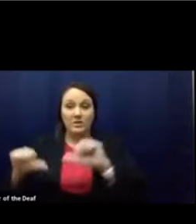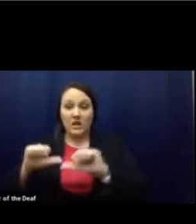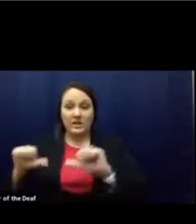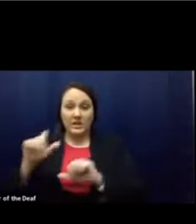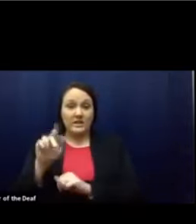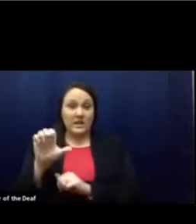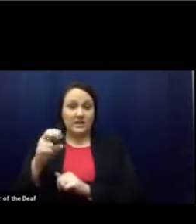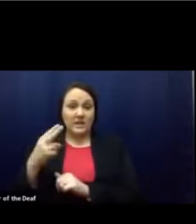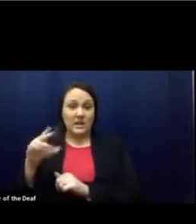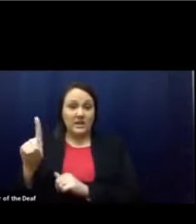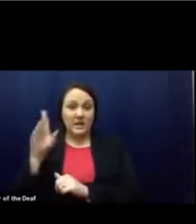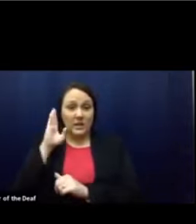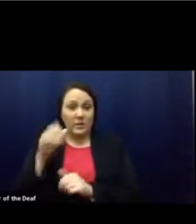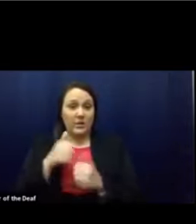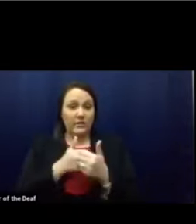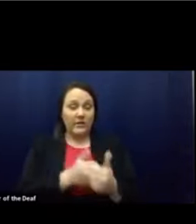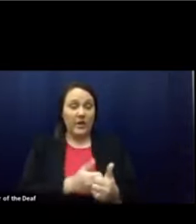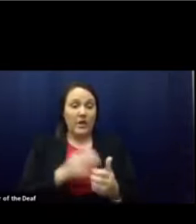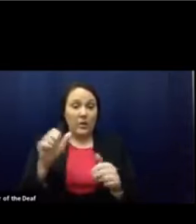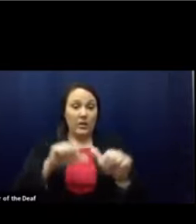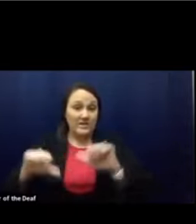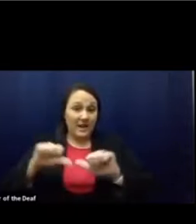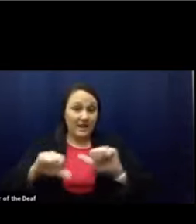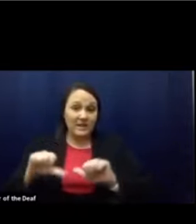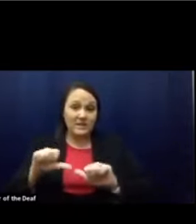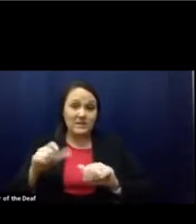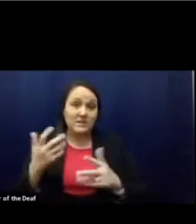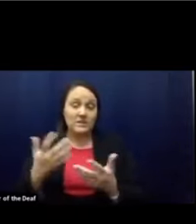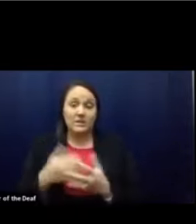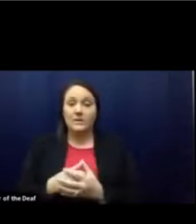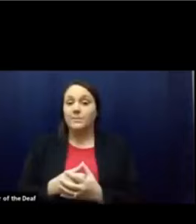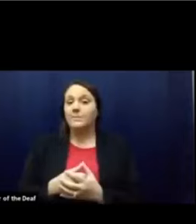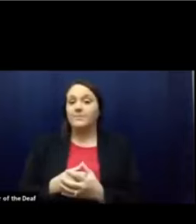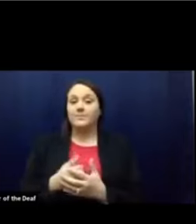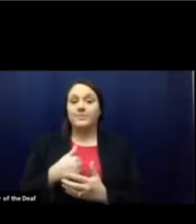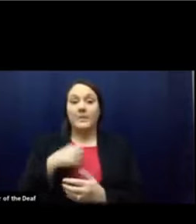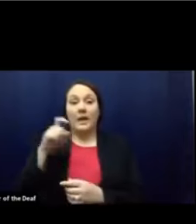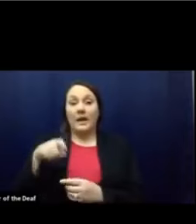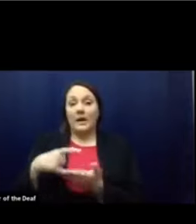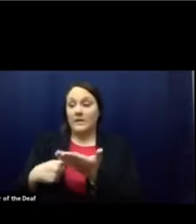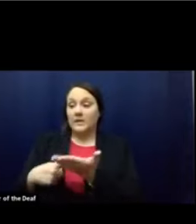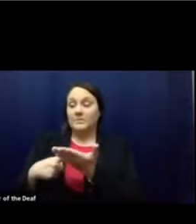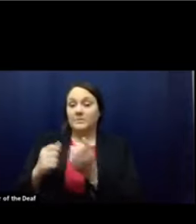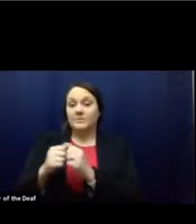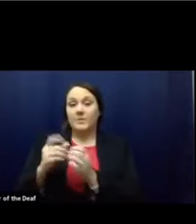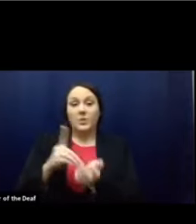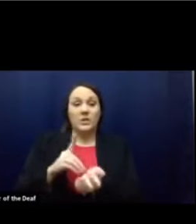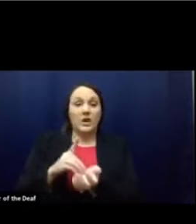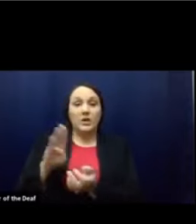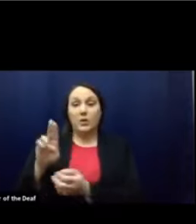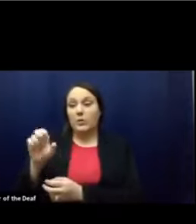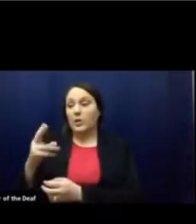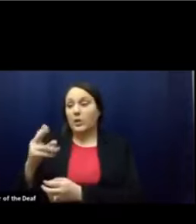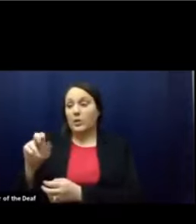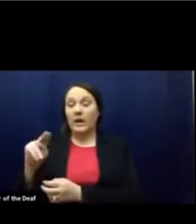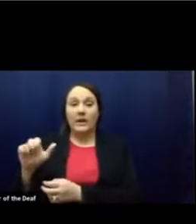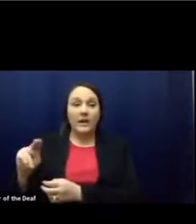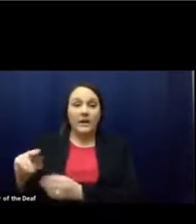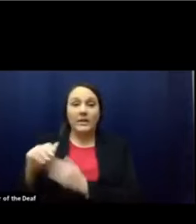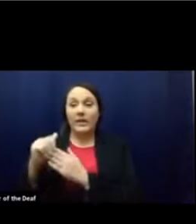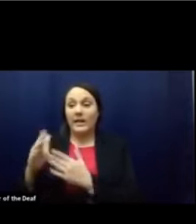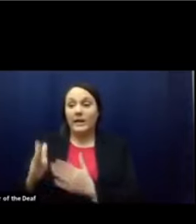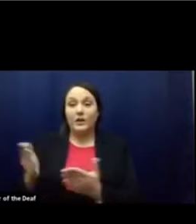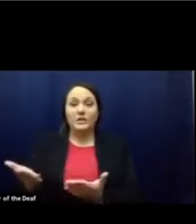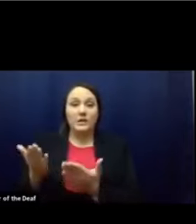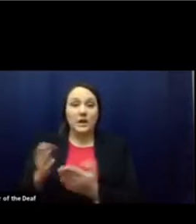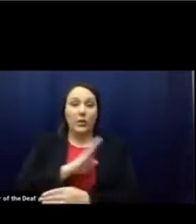the available scientific consensus? You know, I have to talk to Dr. Buchanan and our leadership here and the Board of Health,